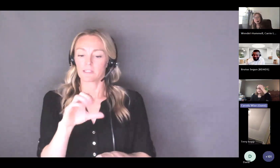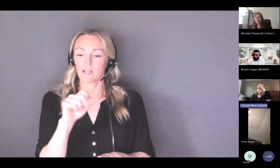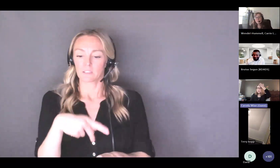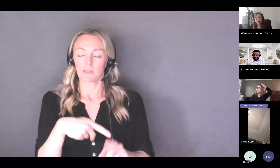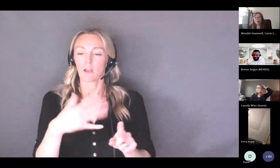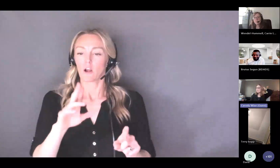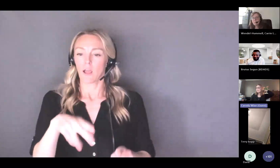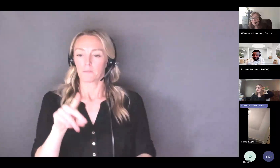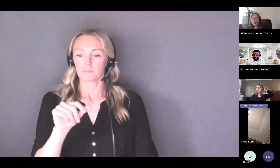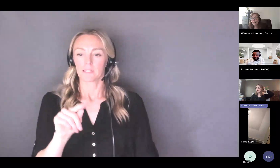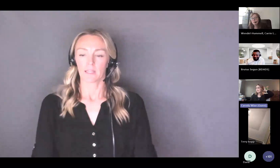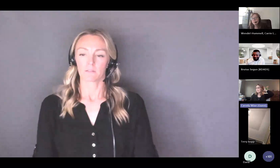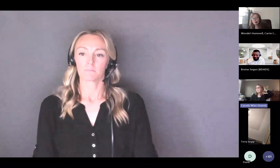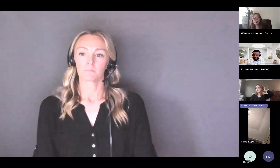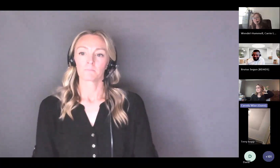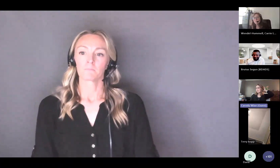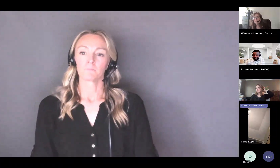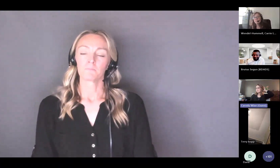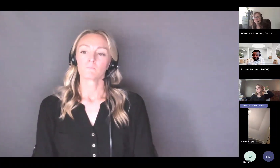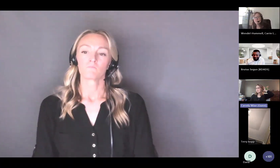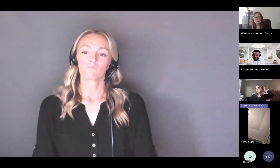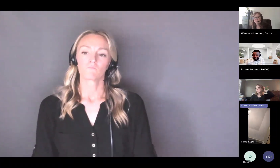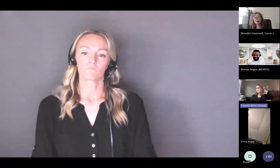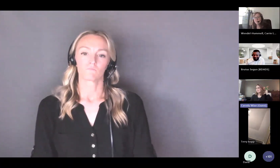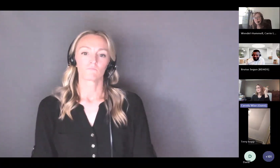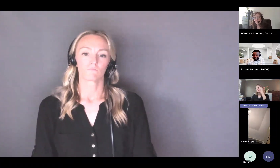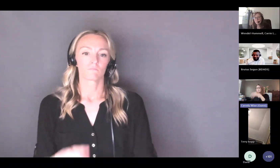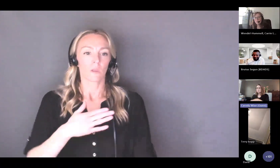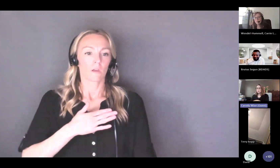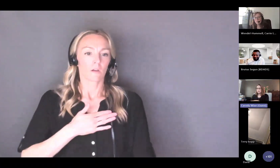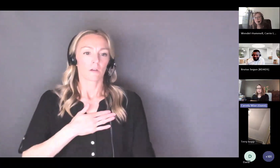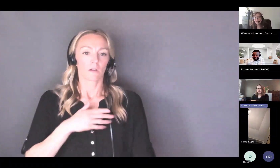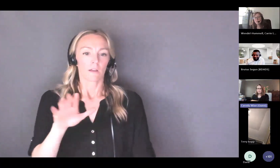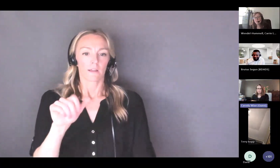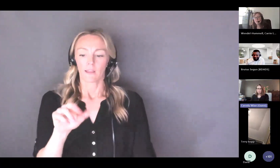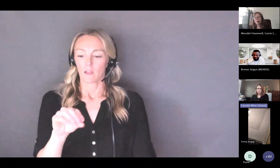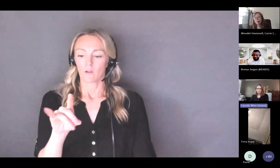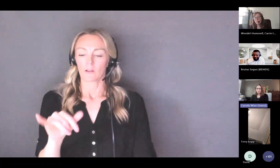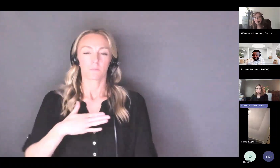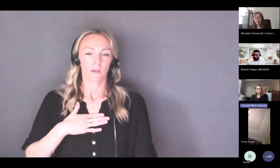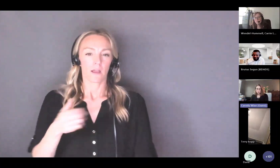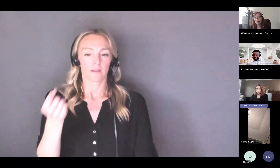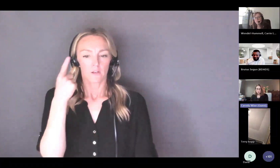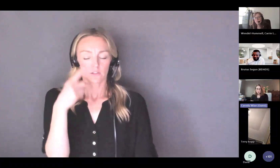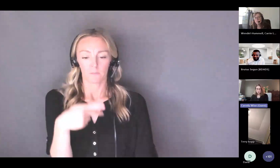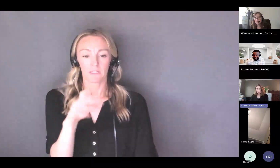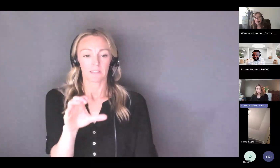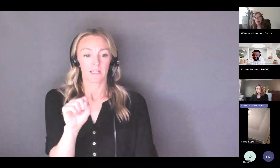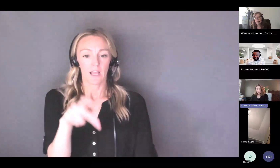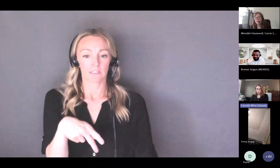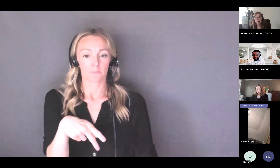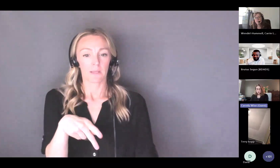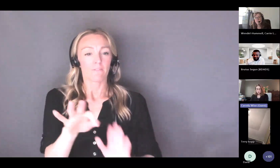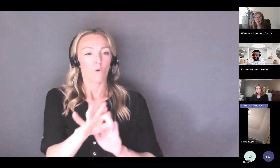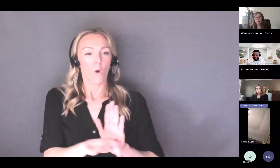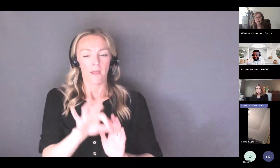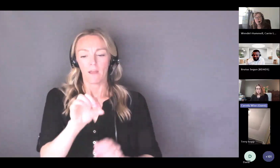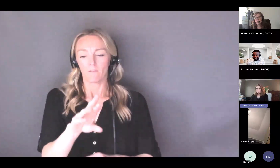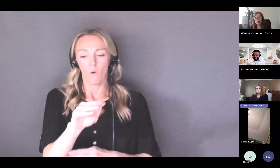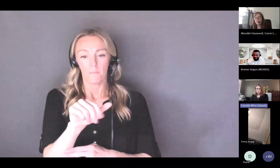Okay. So it's my understanding that the PCSP format will also be undergoing a